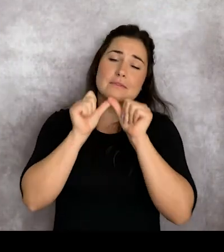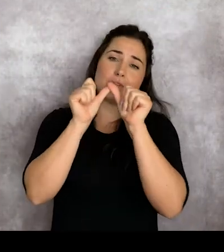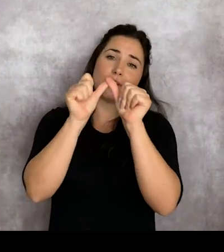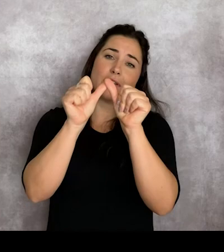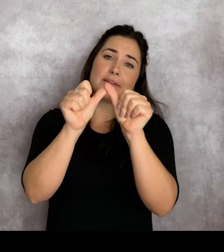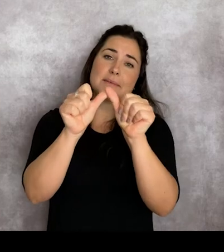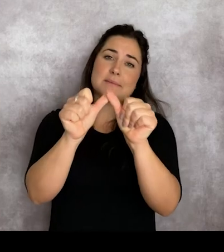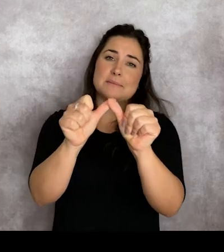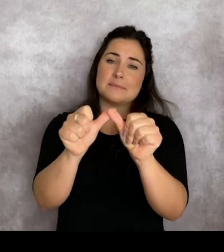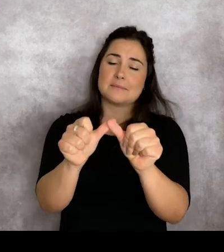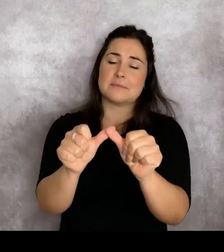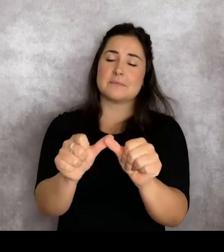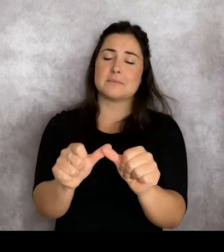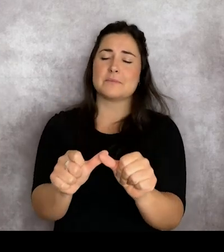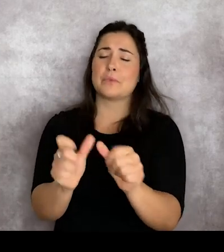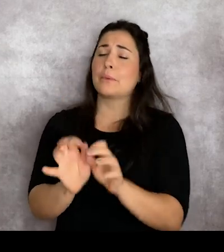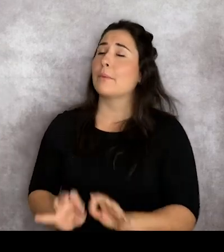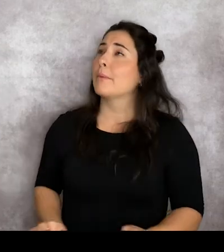never